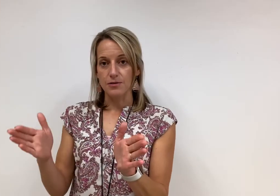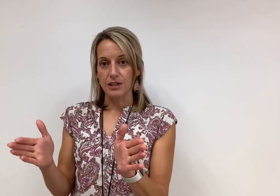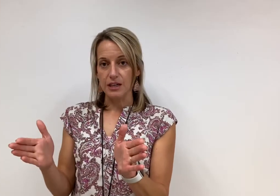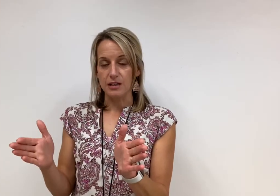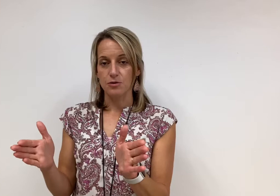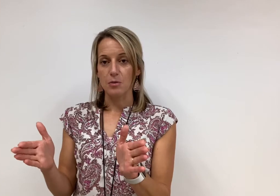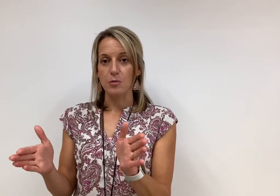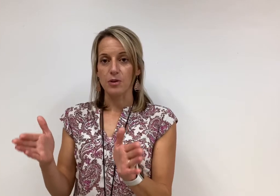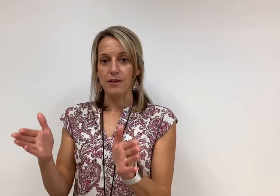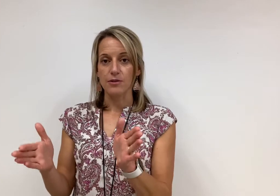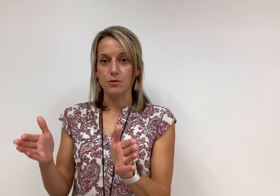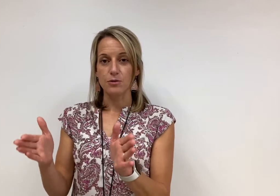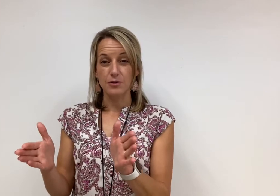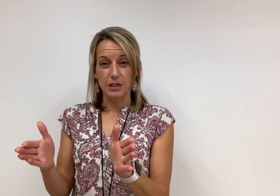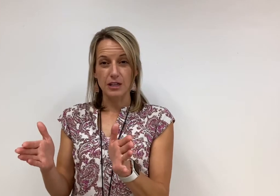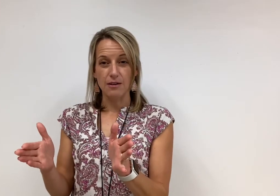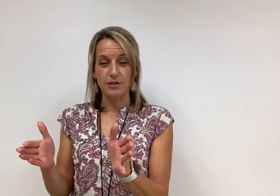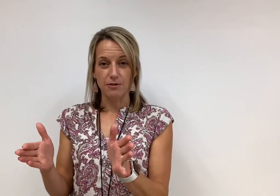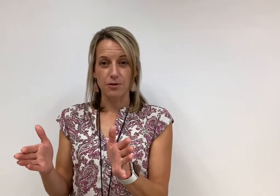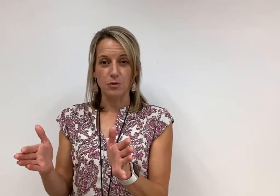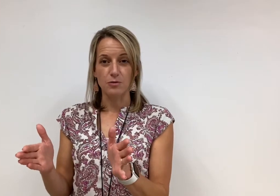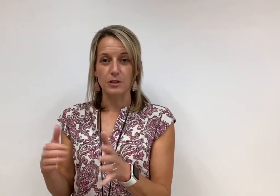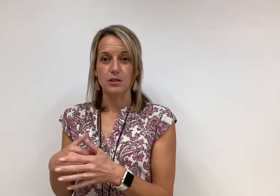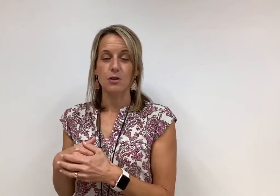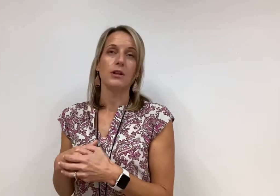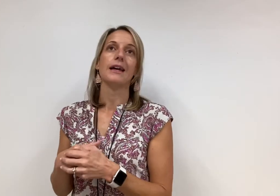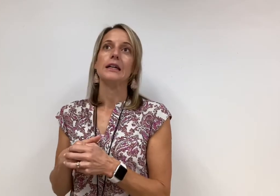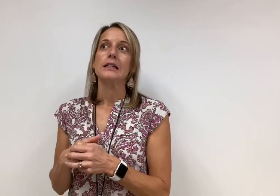15, because remember 11 through 15 have different movements. So like